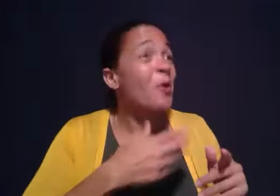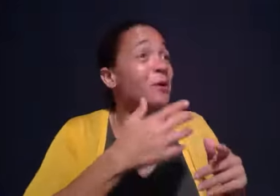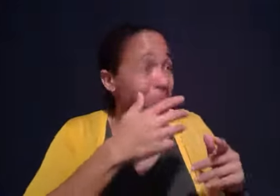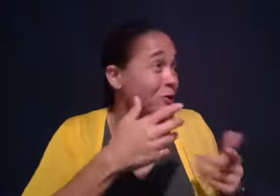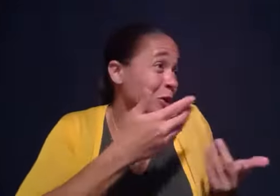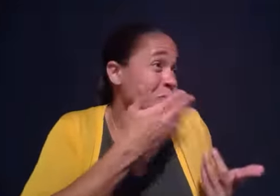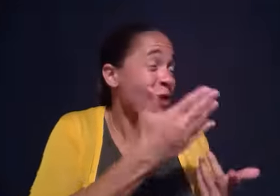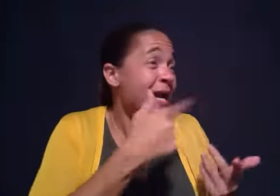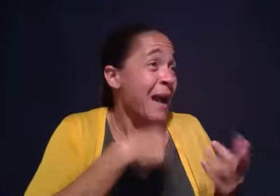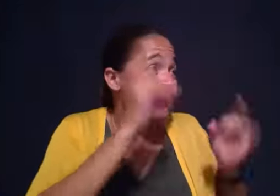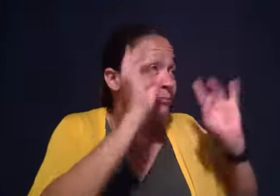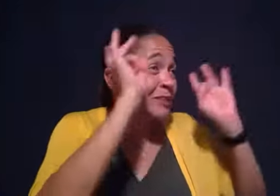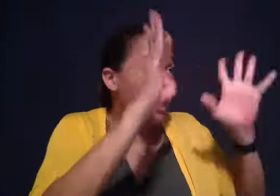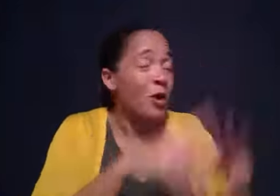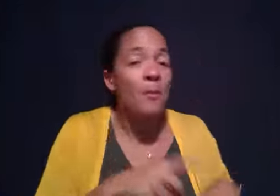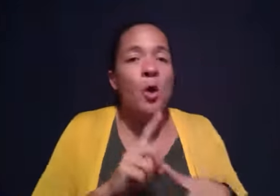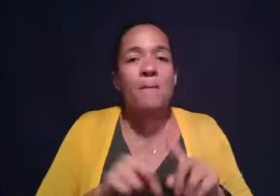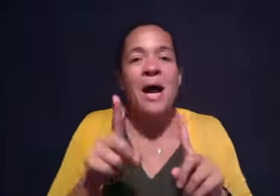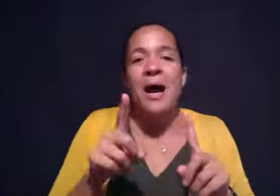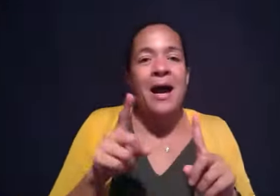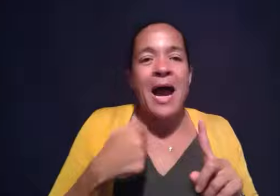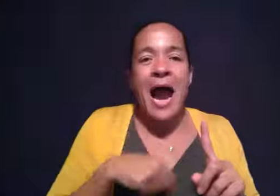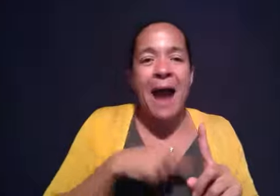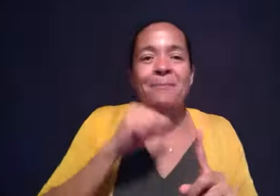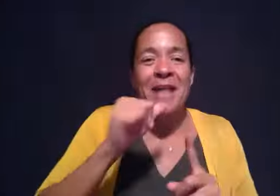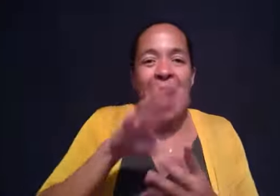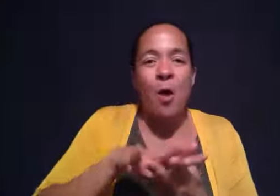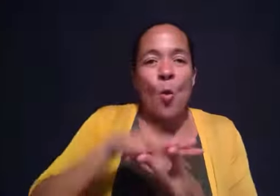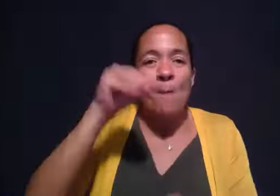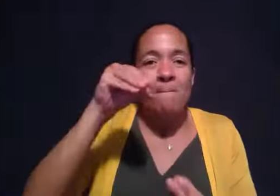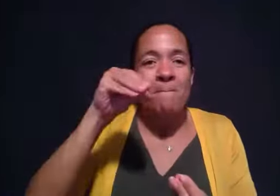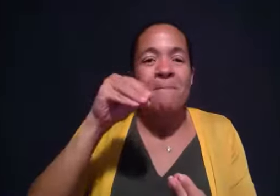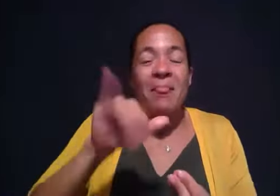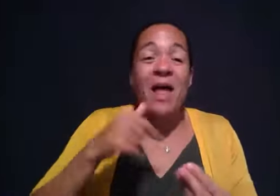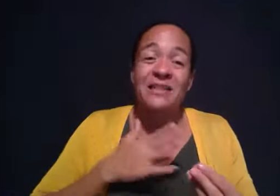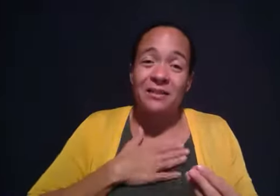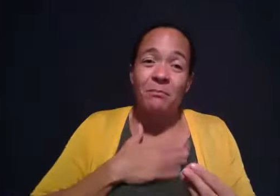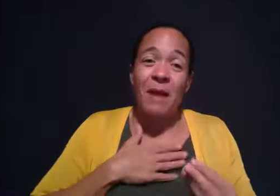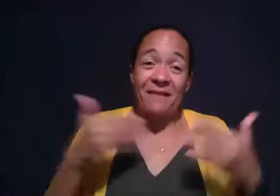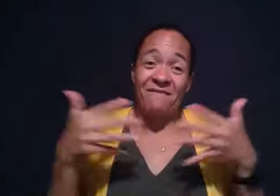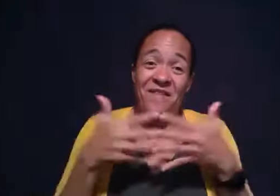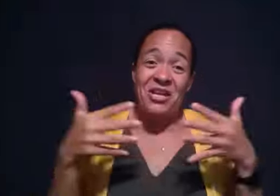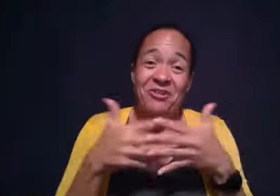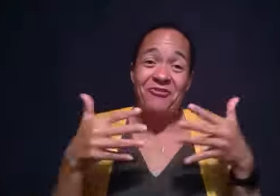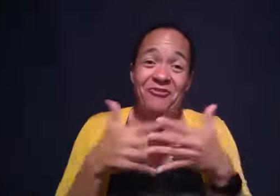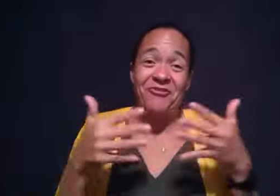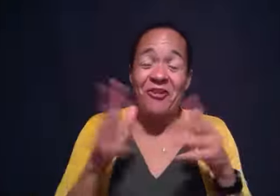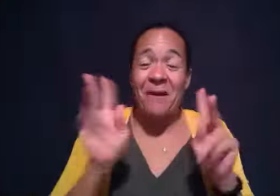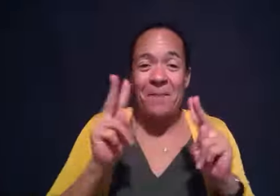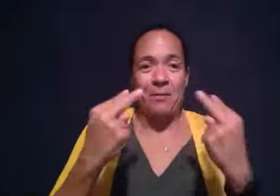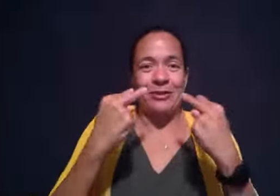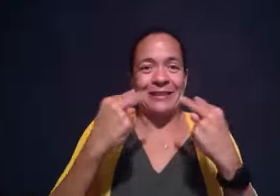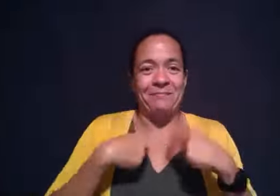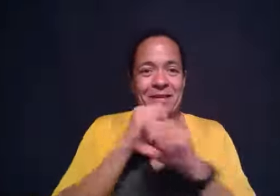invisible, because that's my big fear, is that I am on my own. I am so incredibly boring